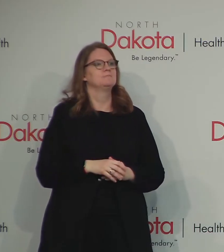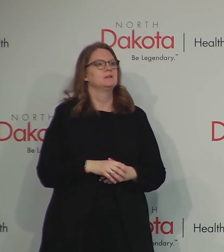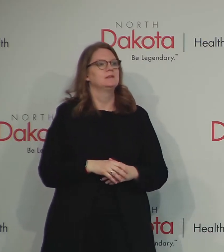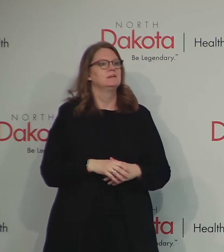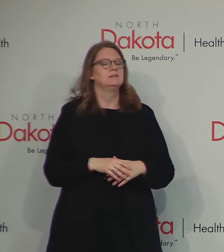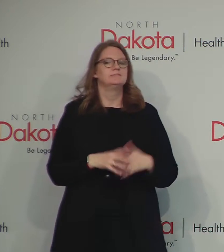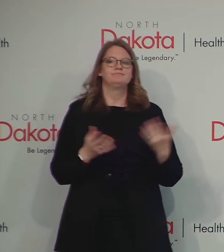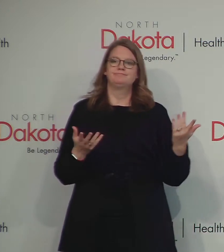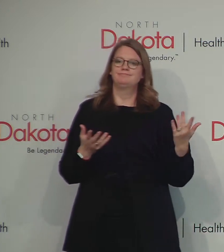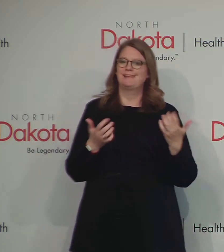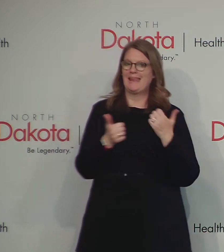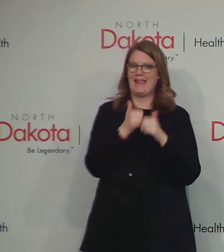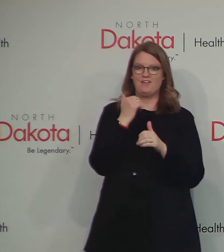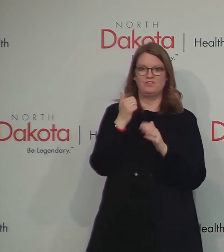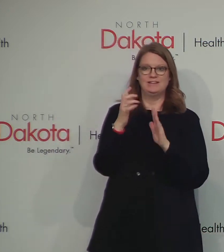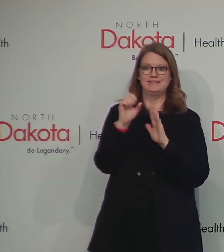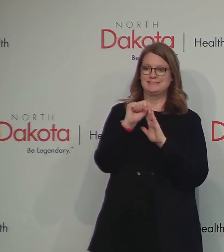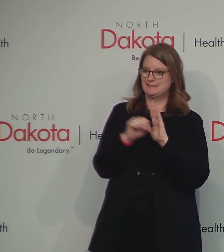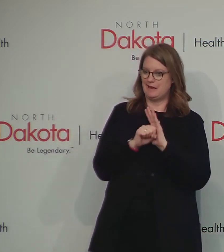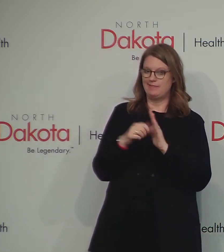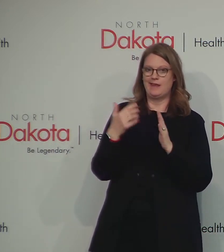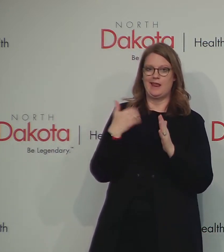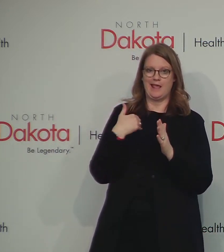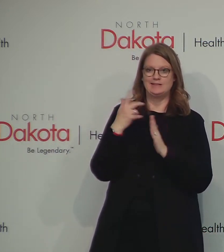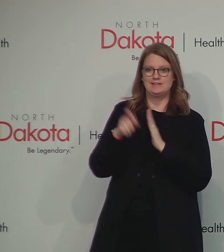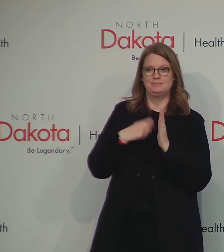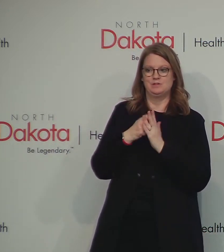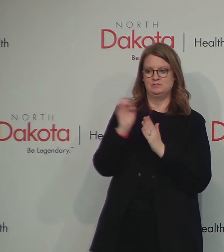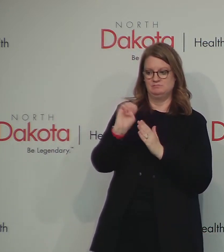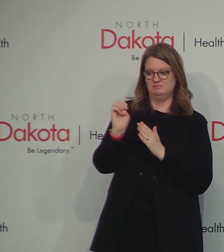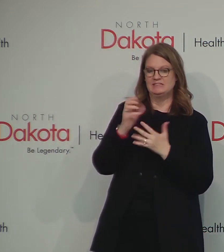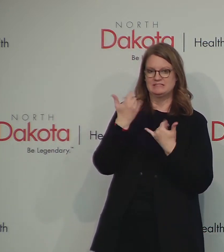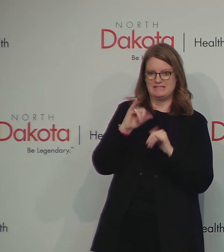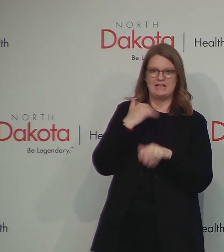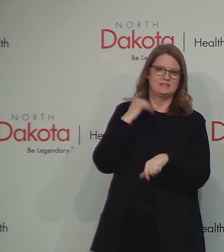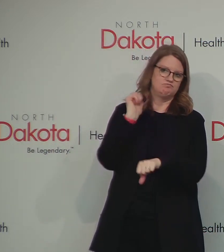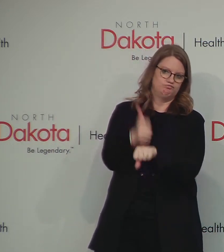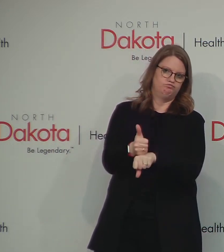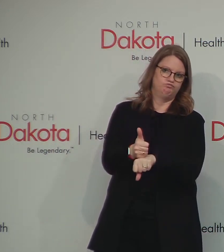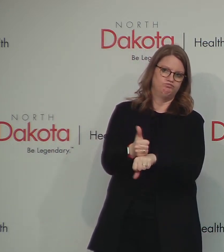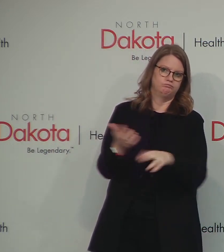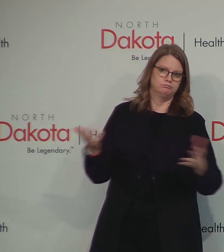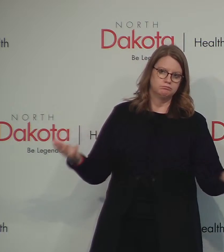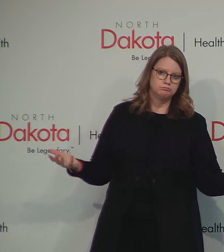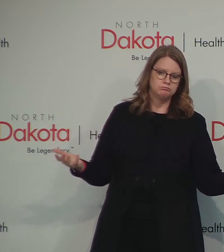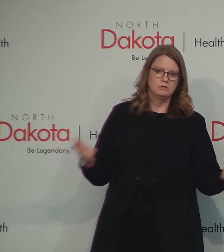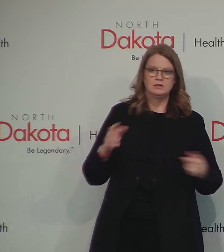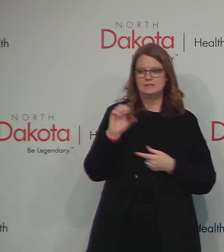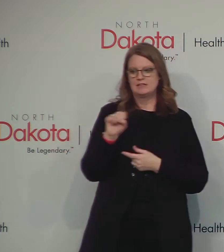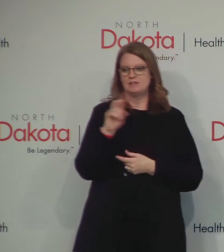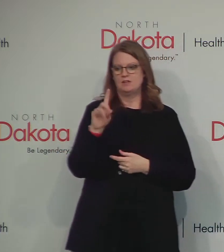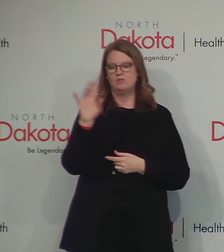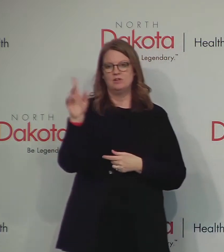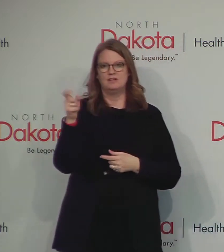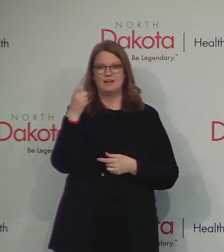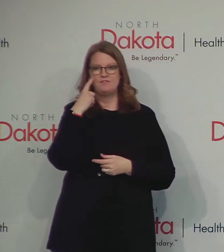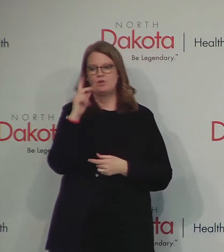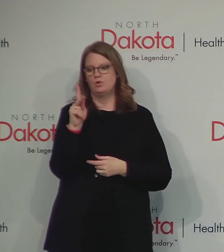Every state that's able to have a state of emergency in still has a state of emergency in. I think South Dakota, Governor